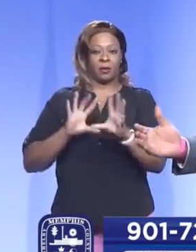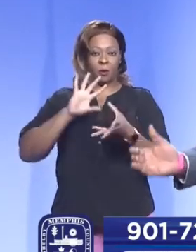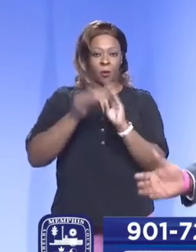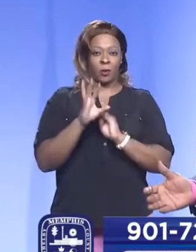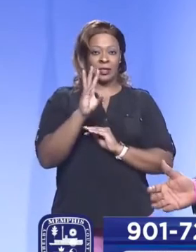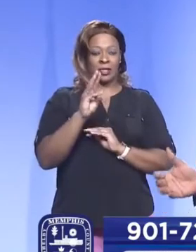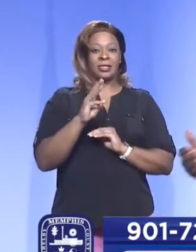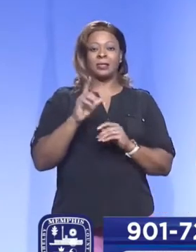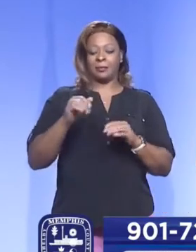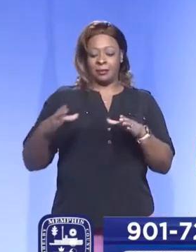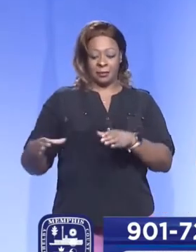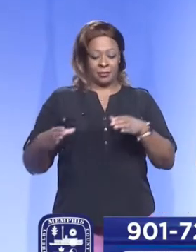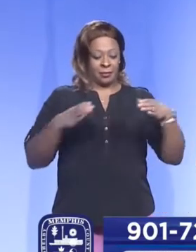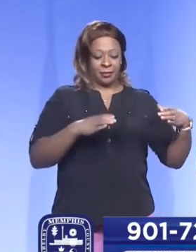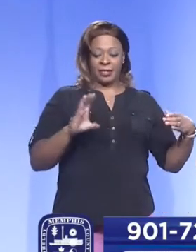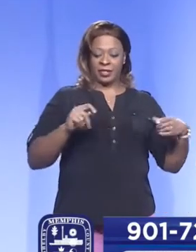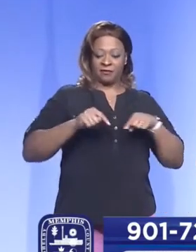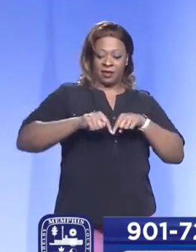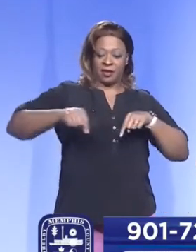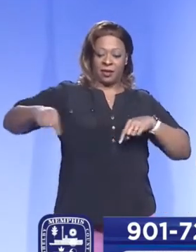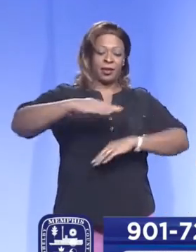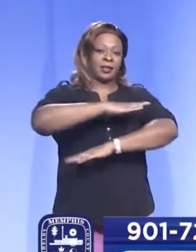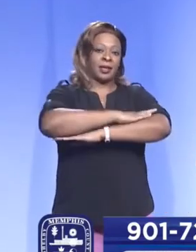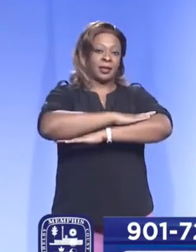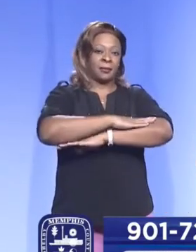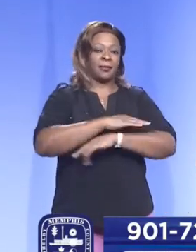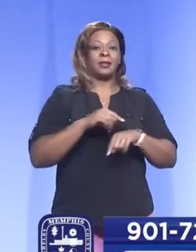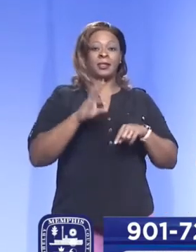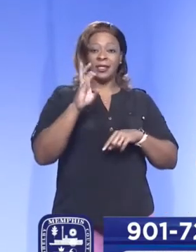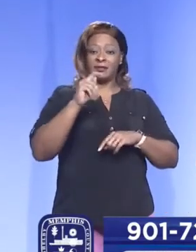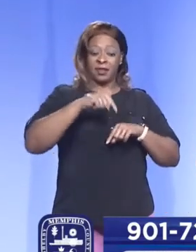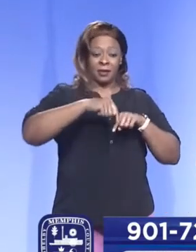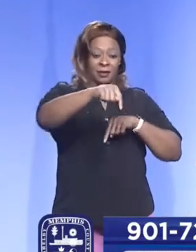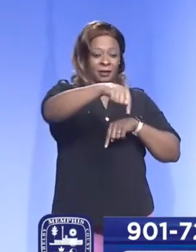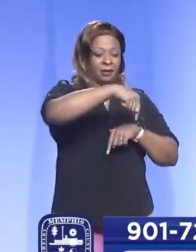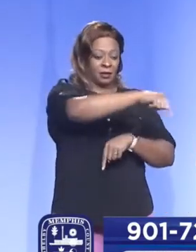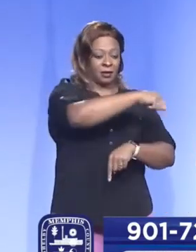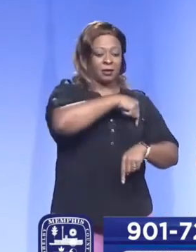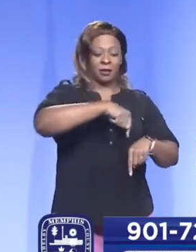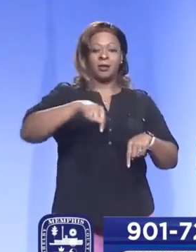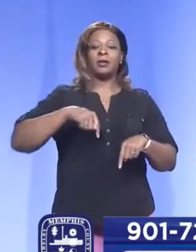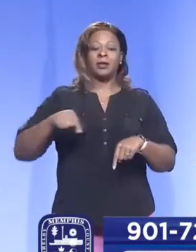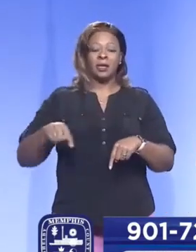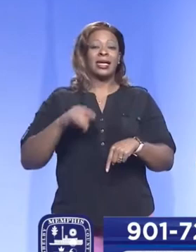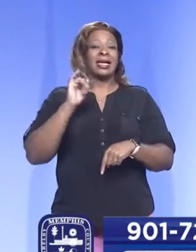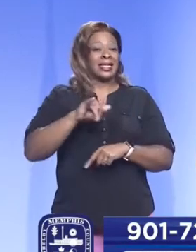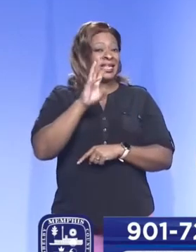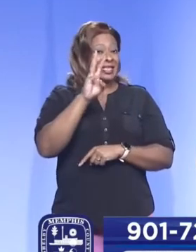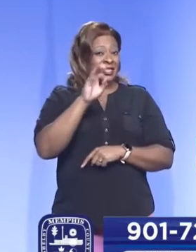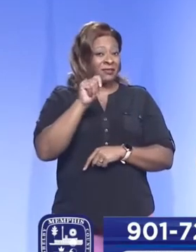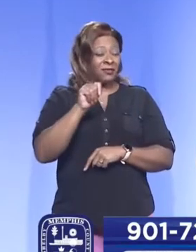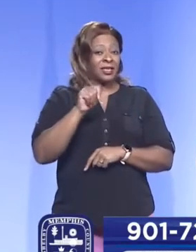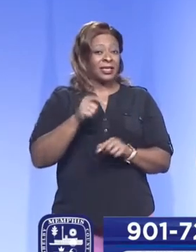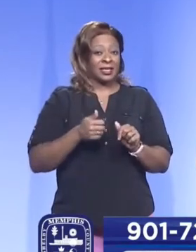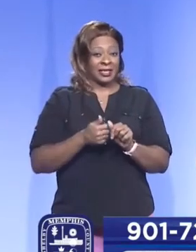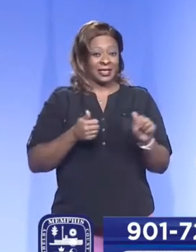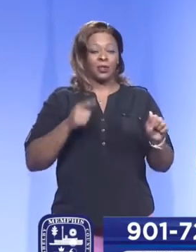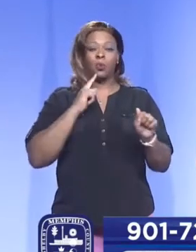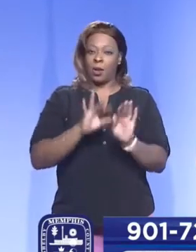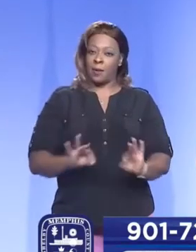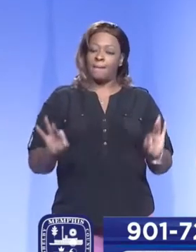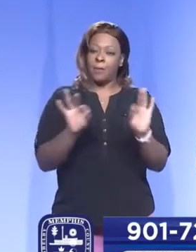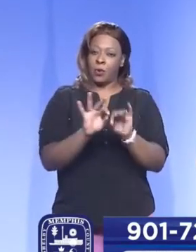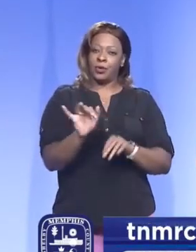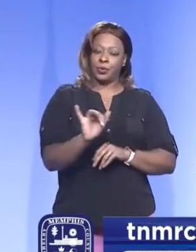other table. And so the 6 feet distancing is very